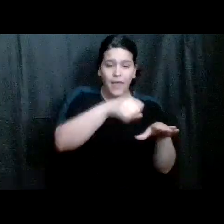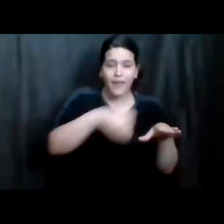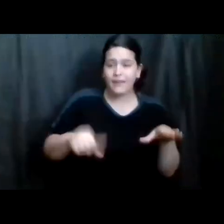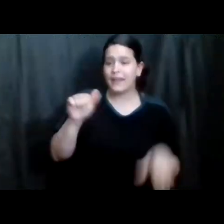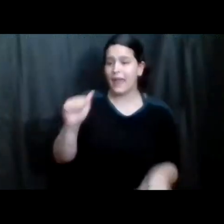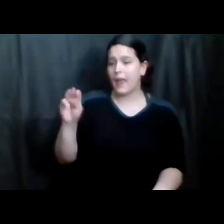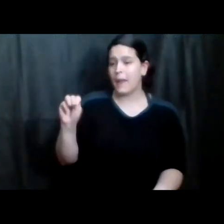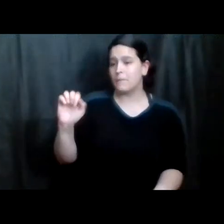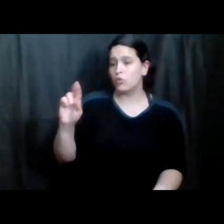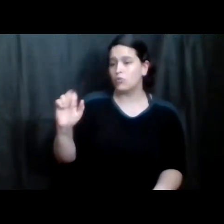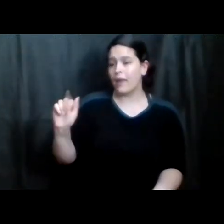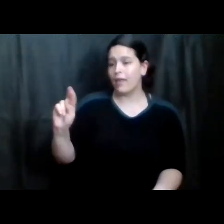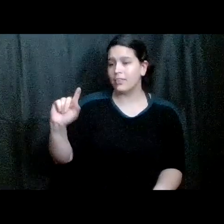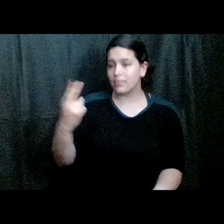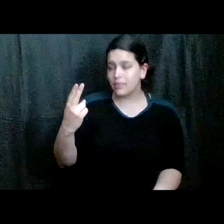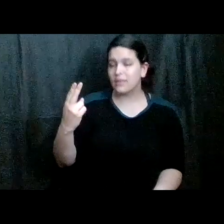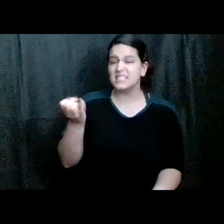And